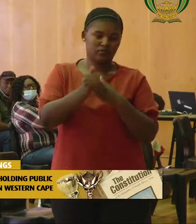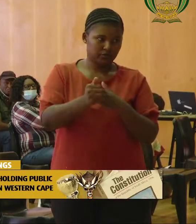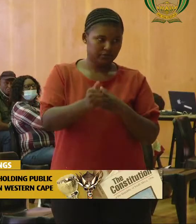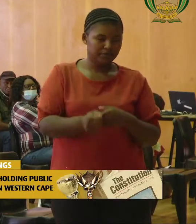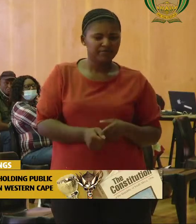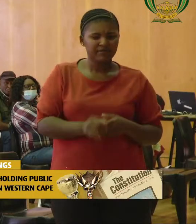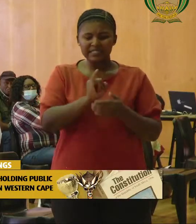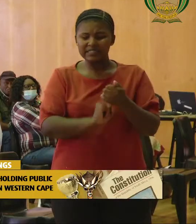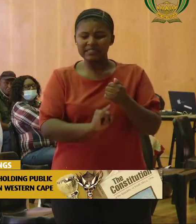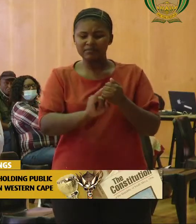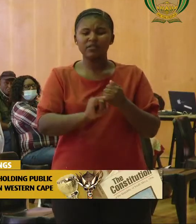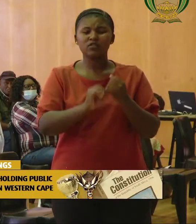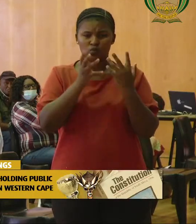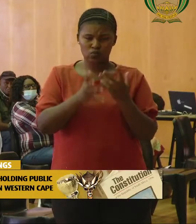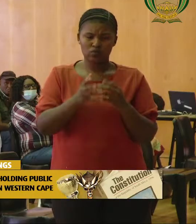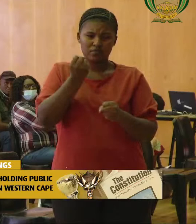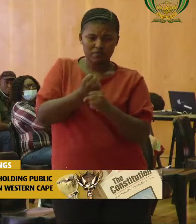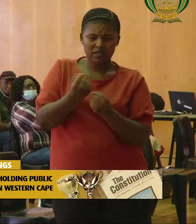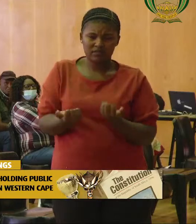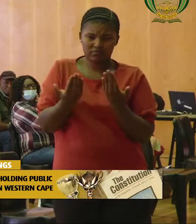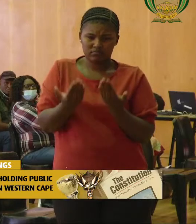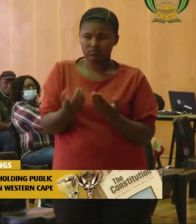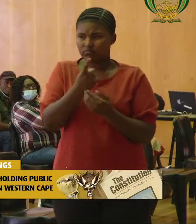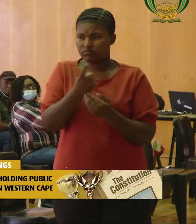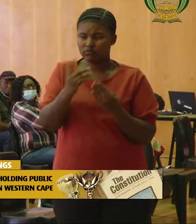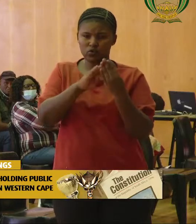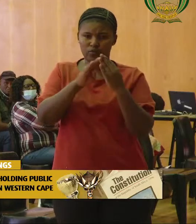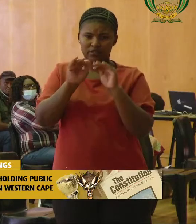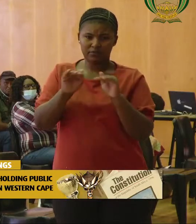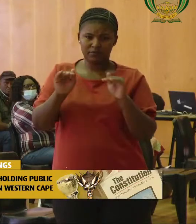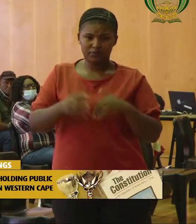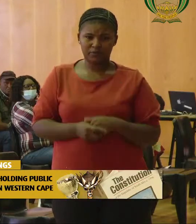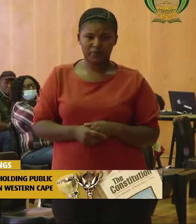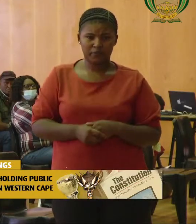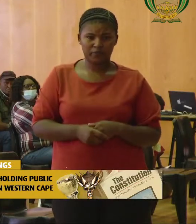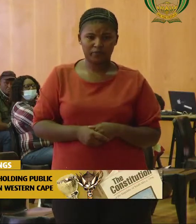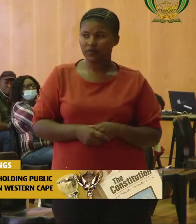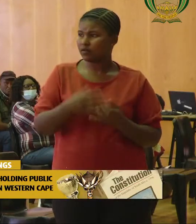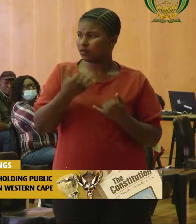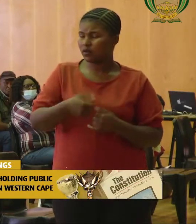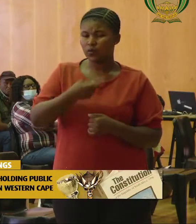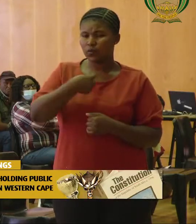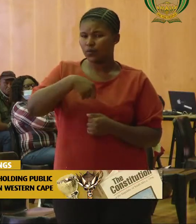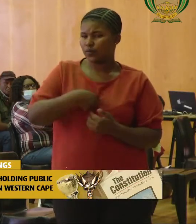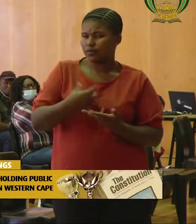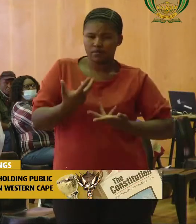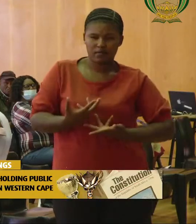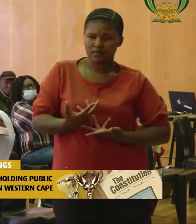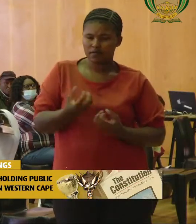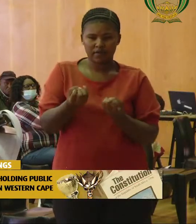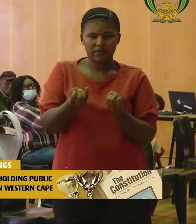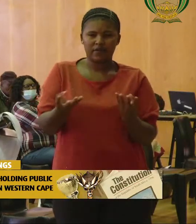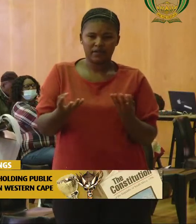role in service delivery going forward. The space that we provide takes away